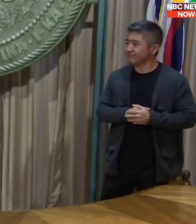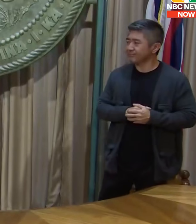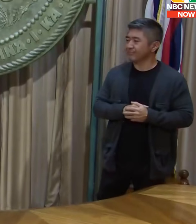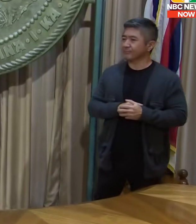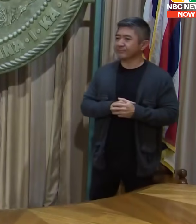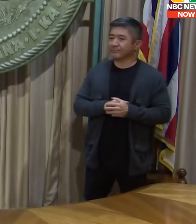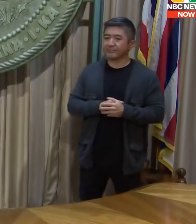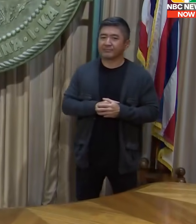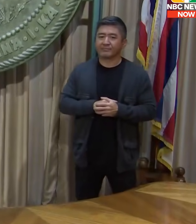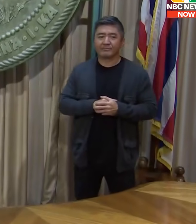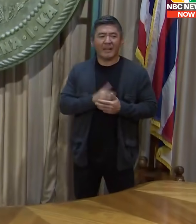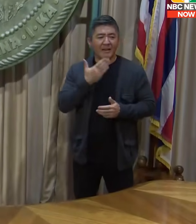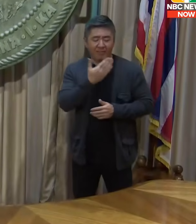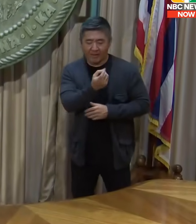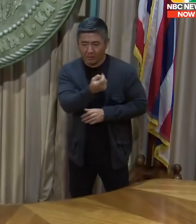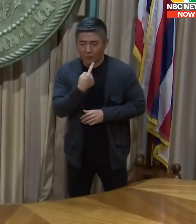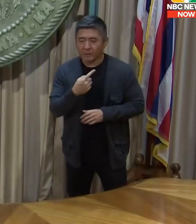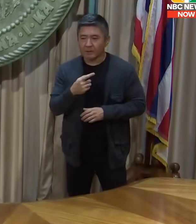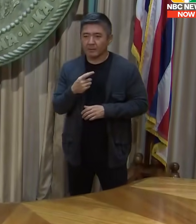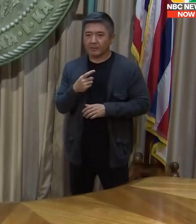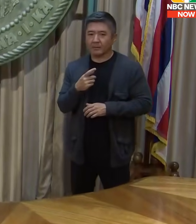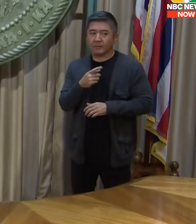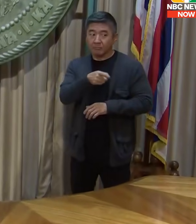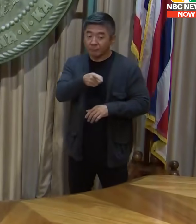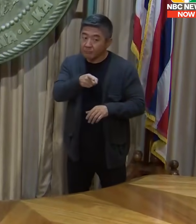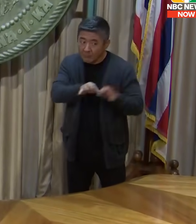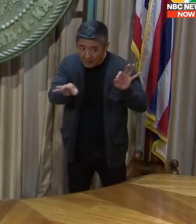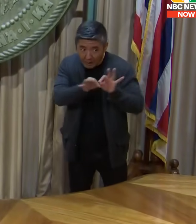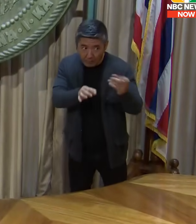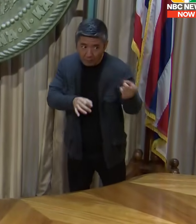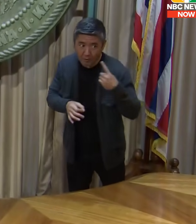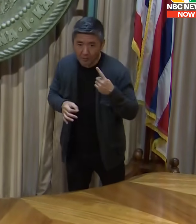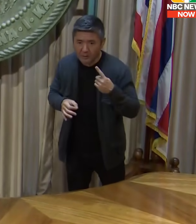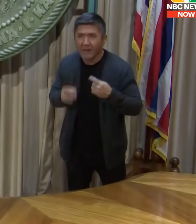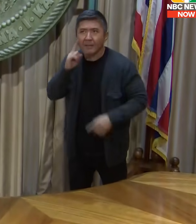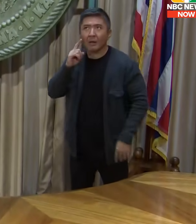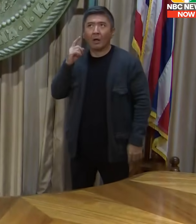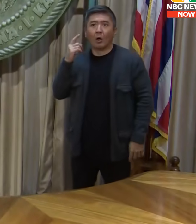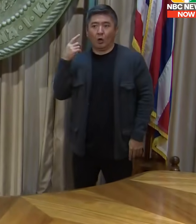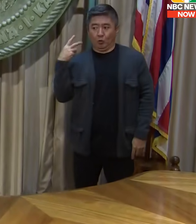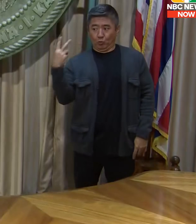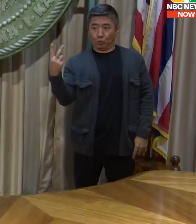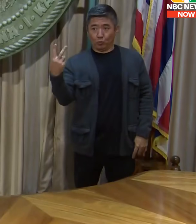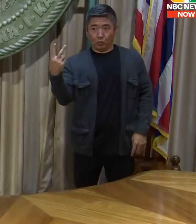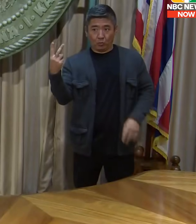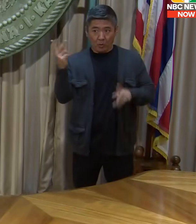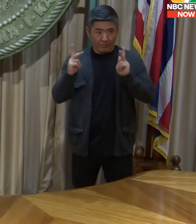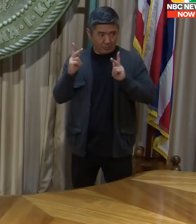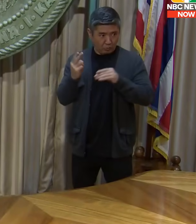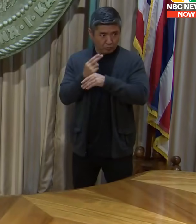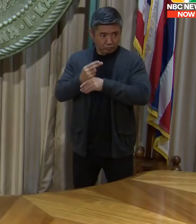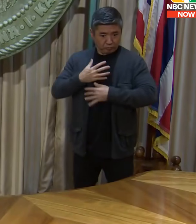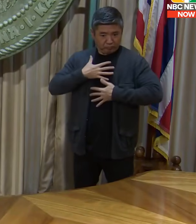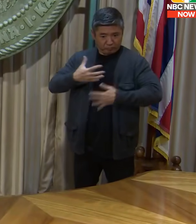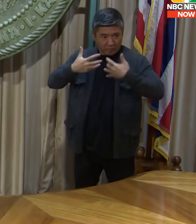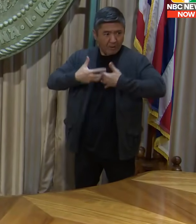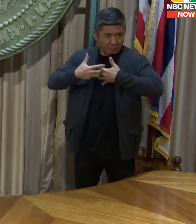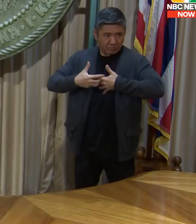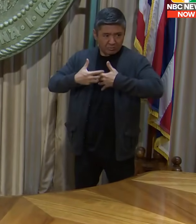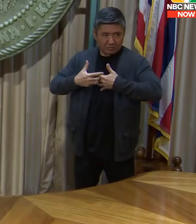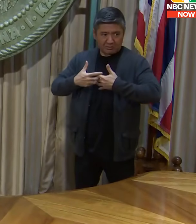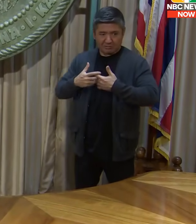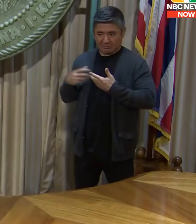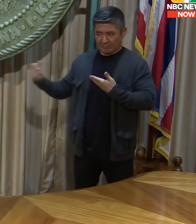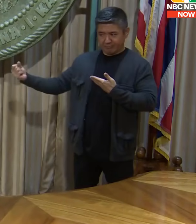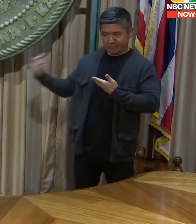Yes, thank you for that. So this is an important question overall, too. We believe two people right now, I believe, are on ventilators. Information was just given to me by